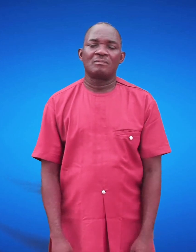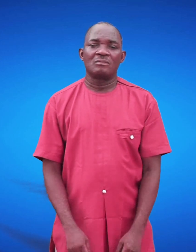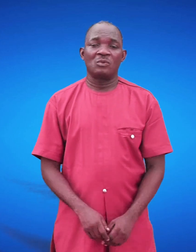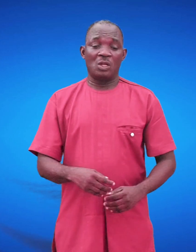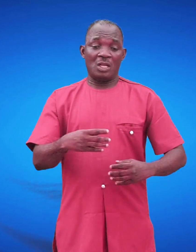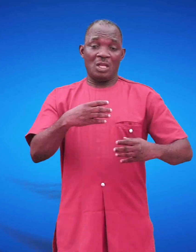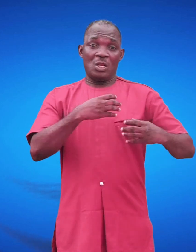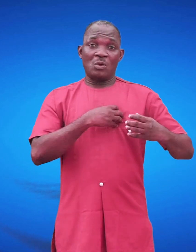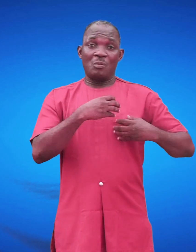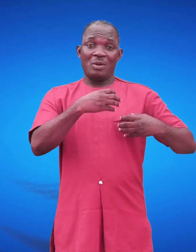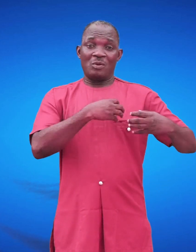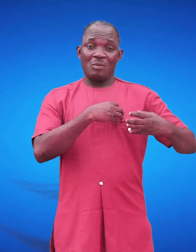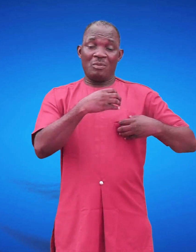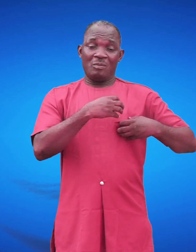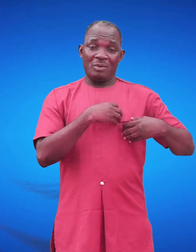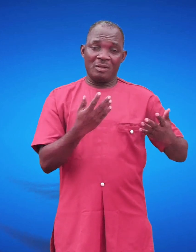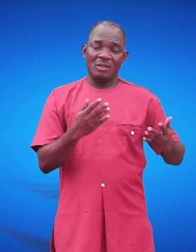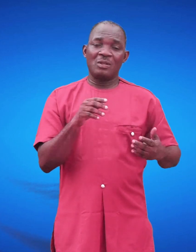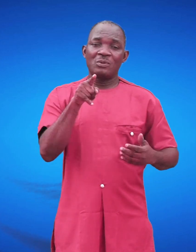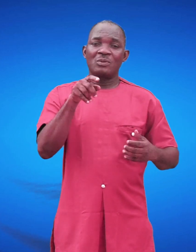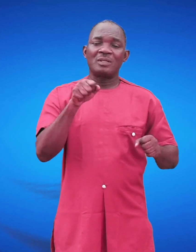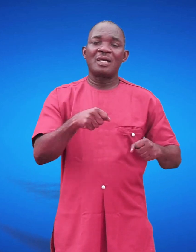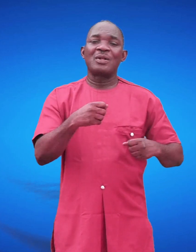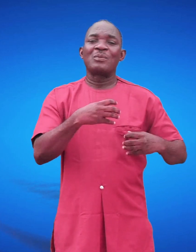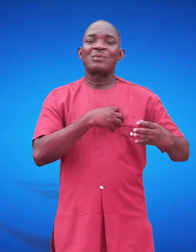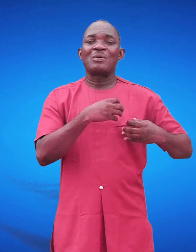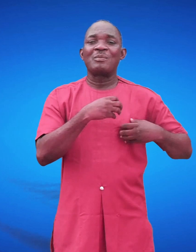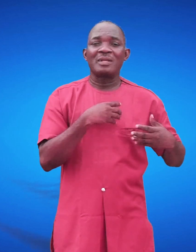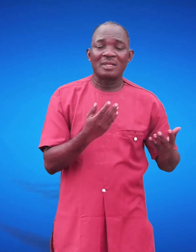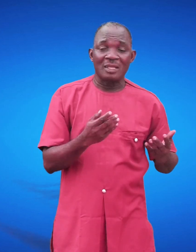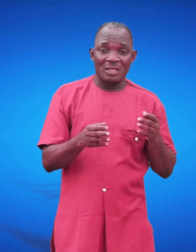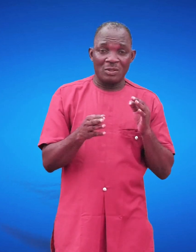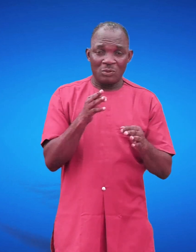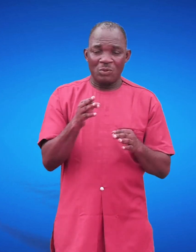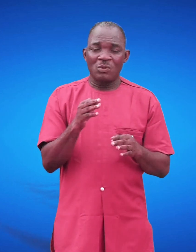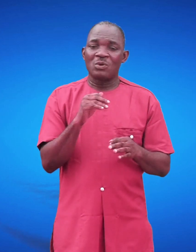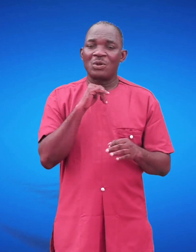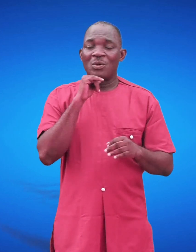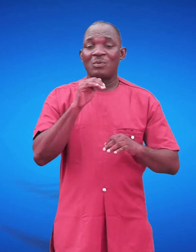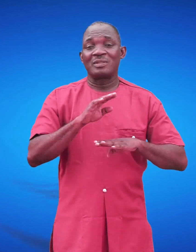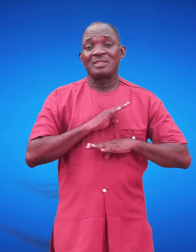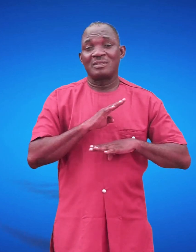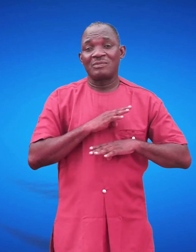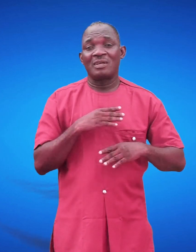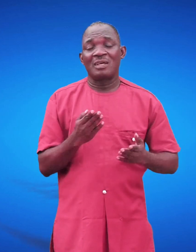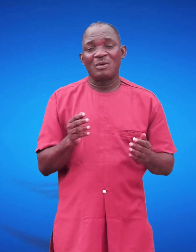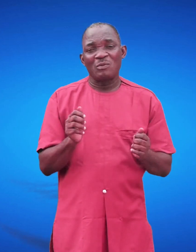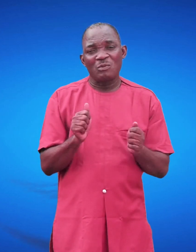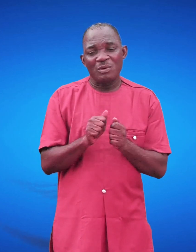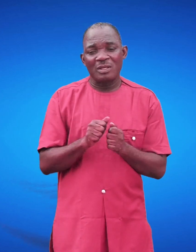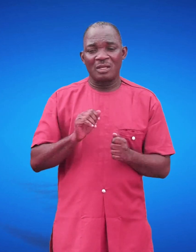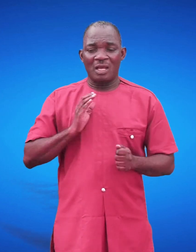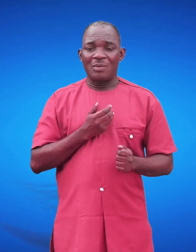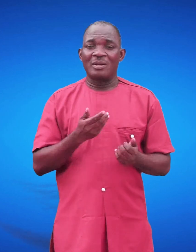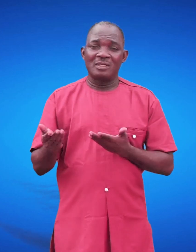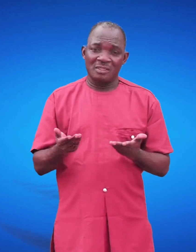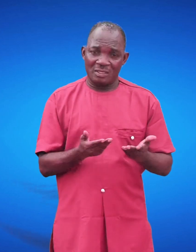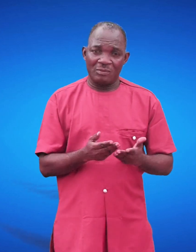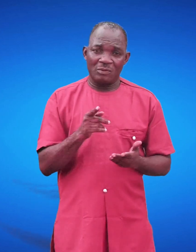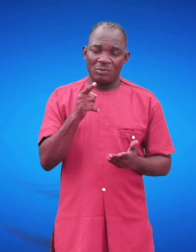Complaining. You can complain if you are dissatisfied with the service you have received